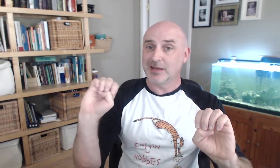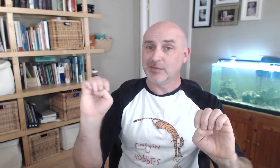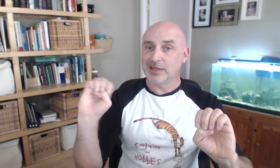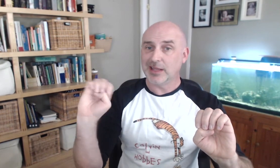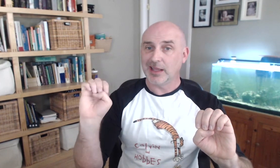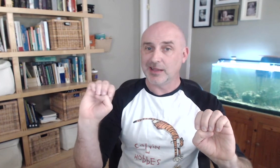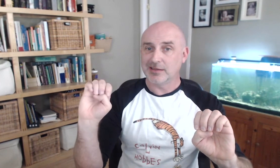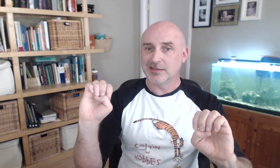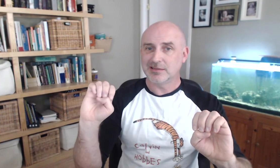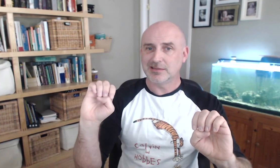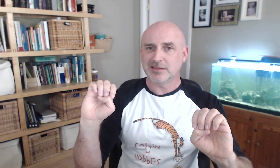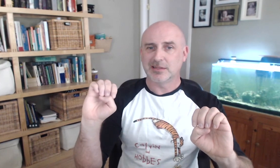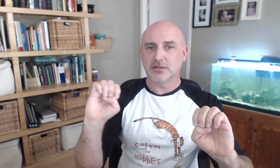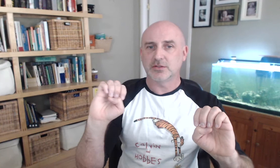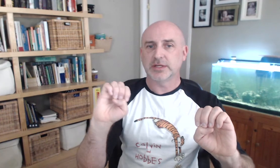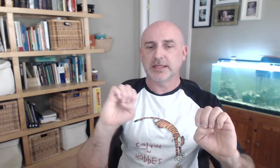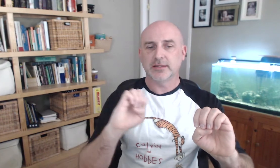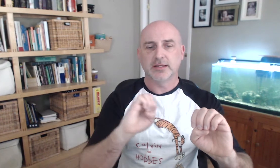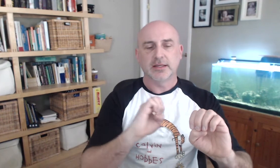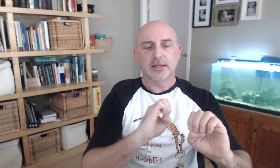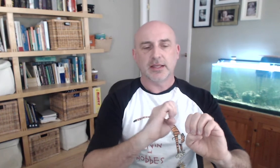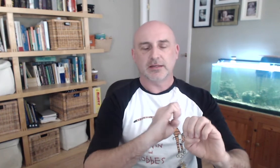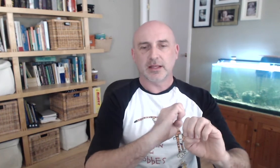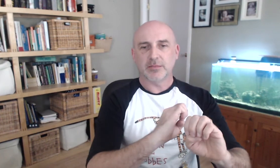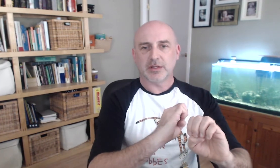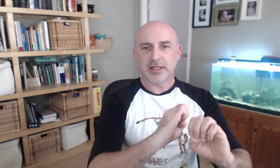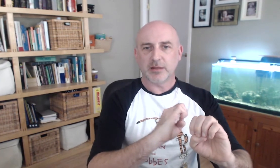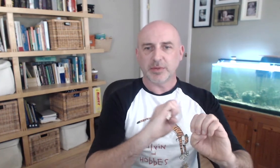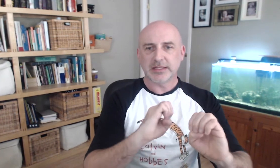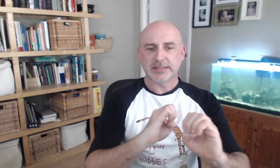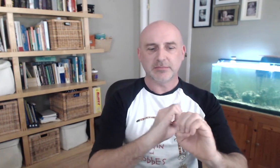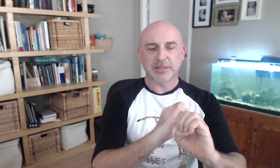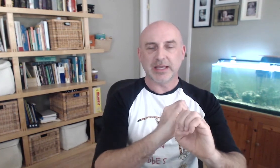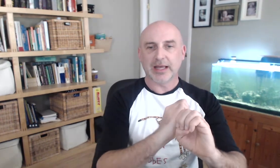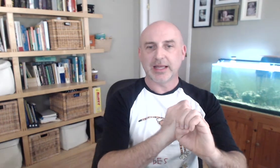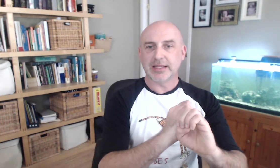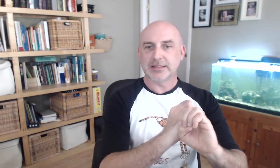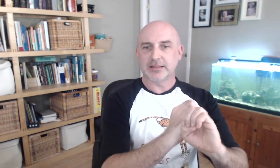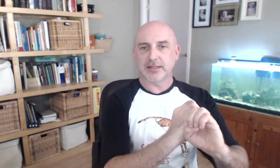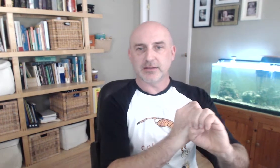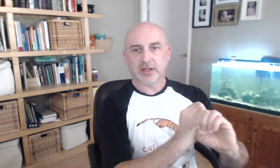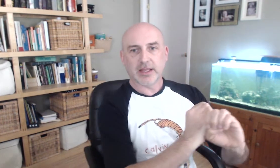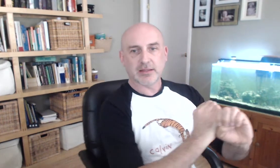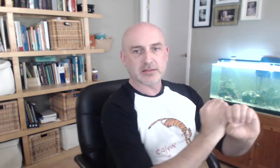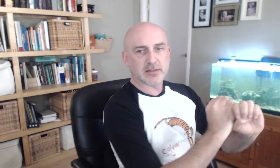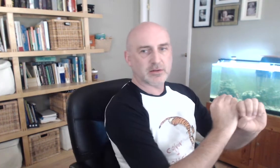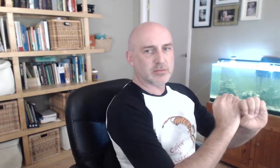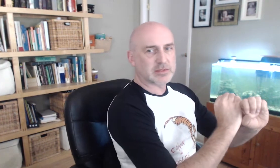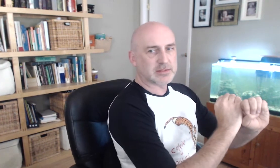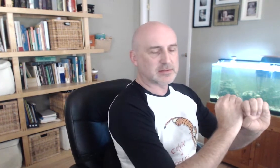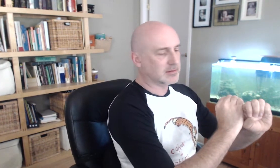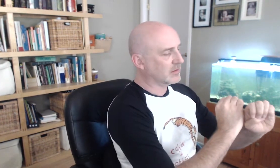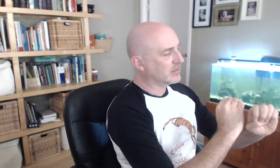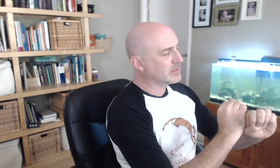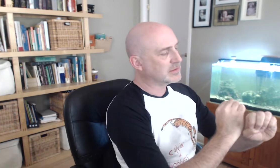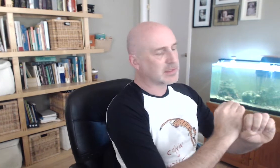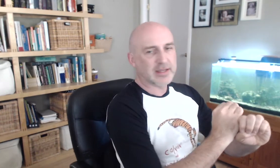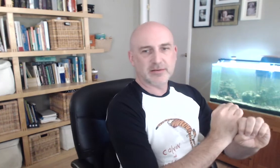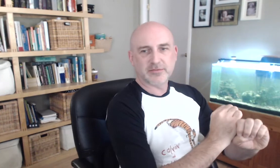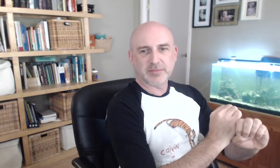dominant hand, this is a little tricky, and I'm going to kind of place it behind the other hand. So they're almost kind of